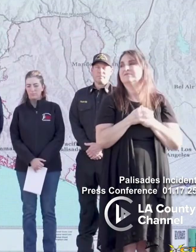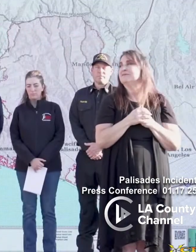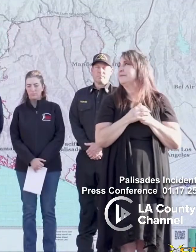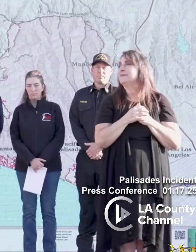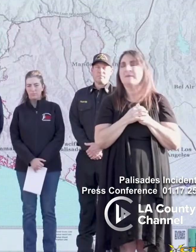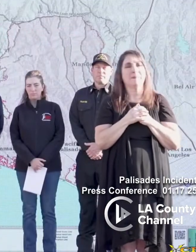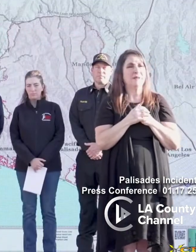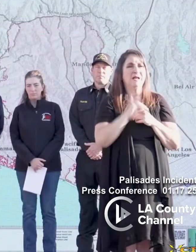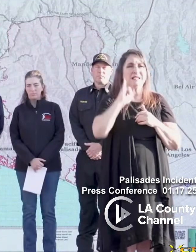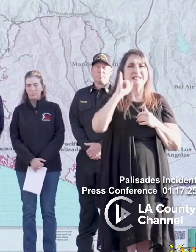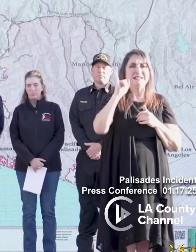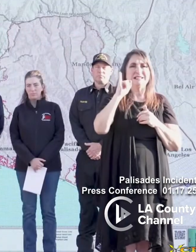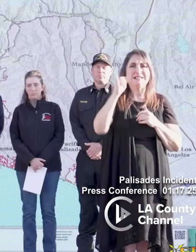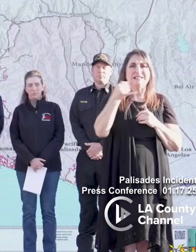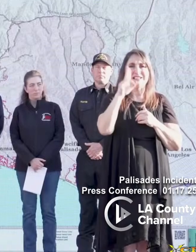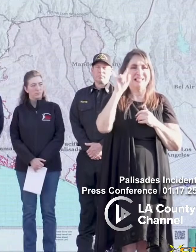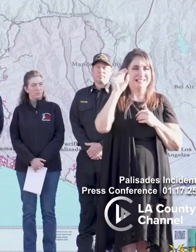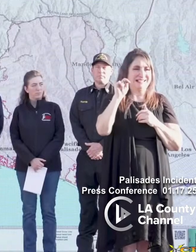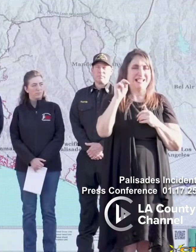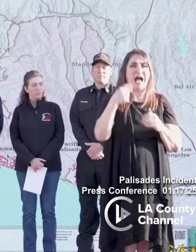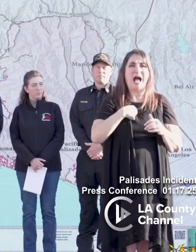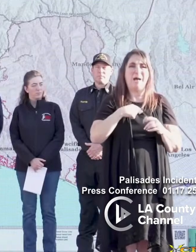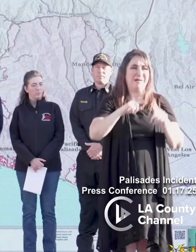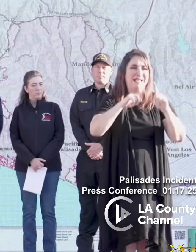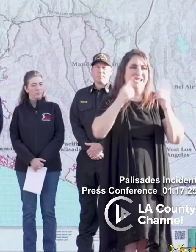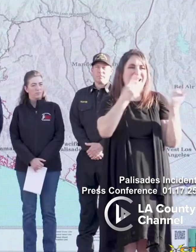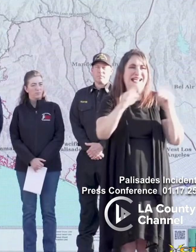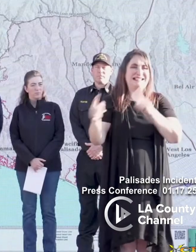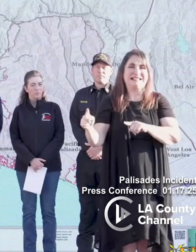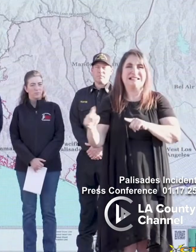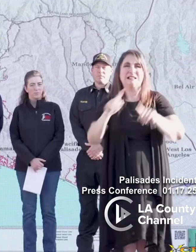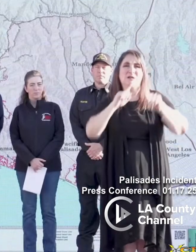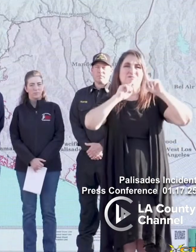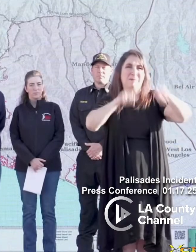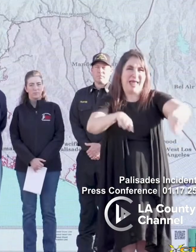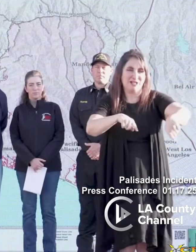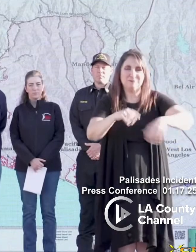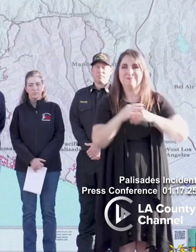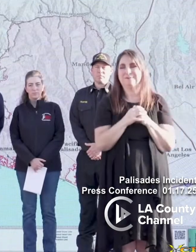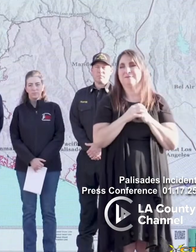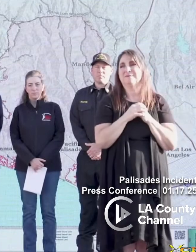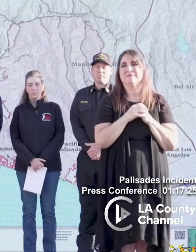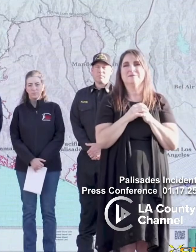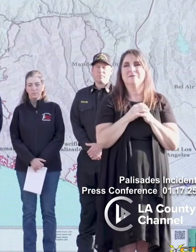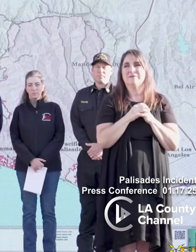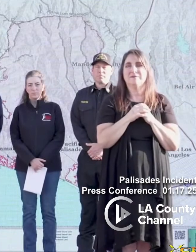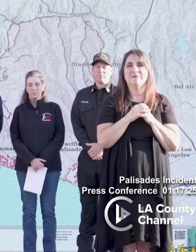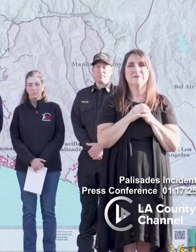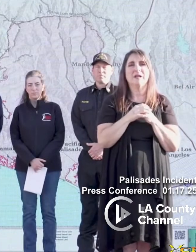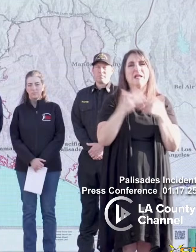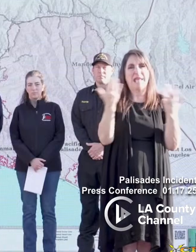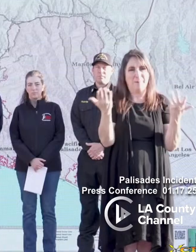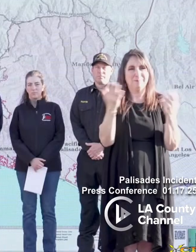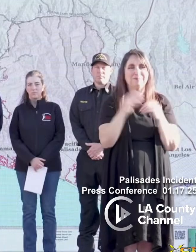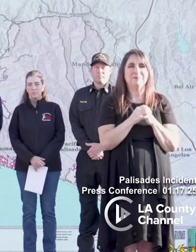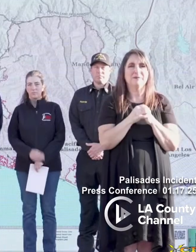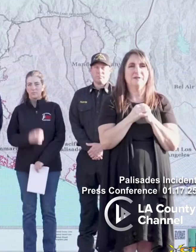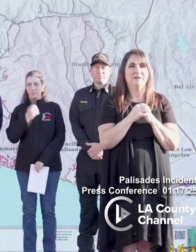I'm Justin McComb. I'm one of the incident commanders for the Unified Incident Command Group. In terms of